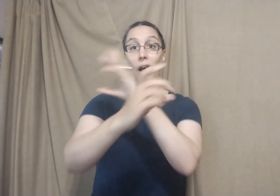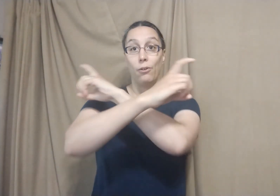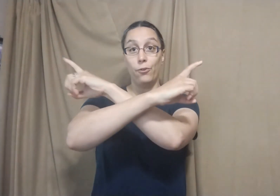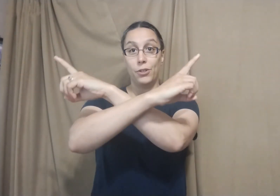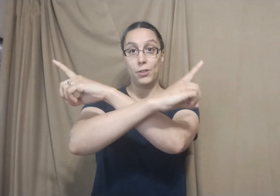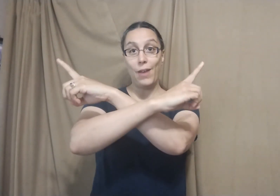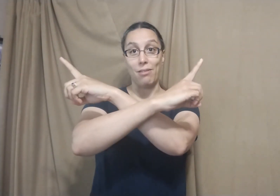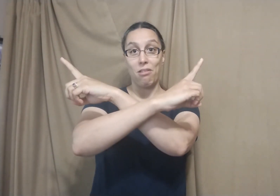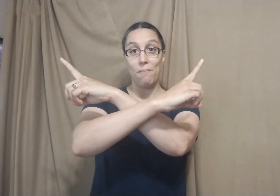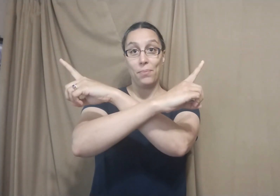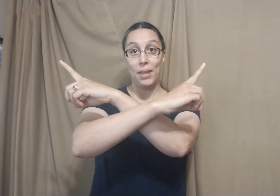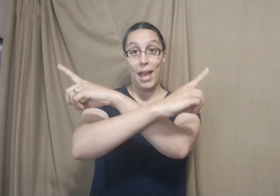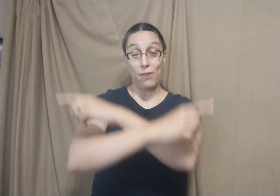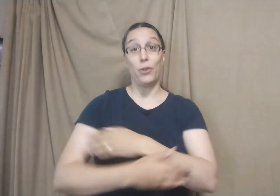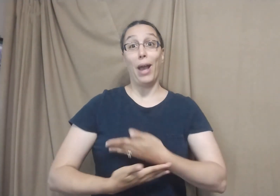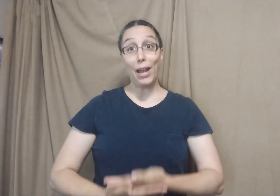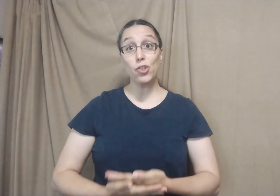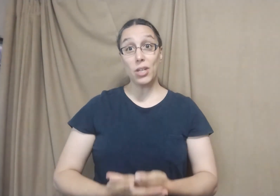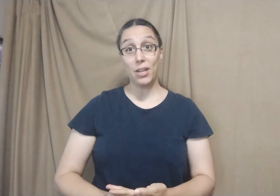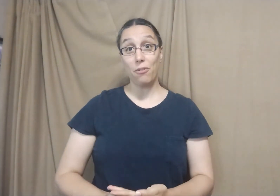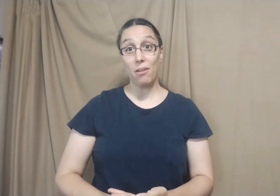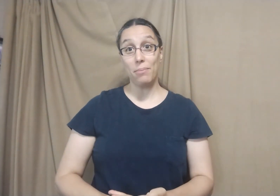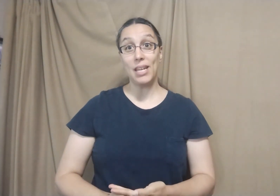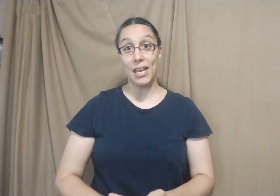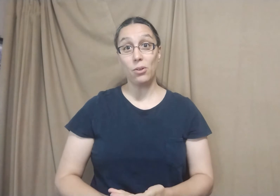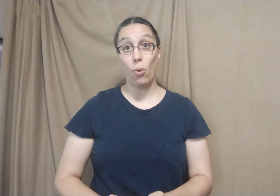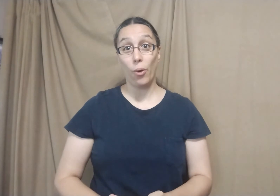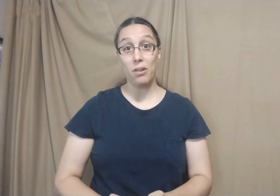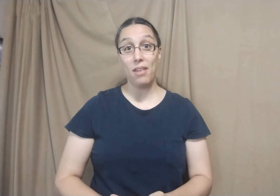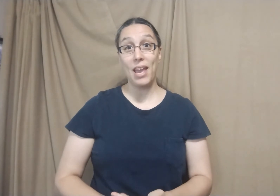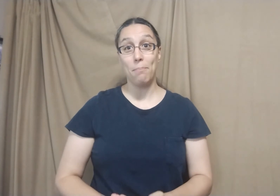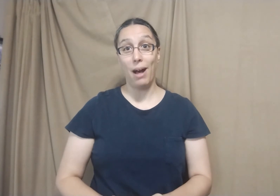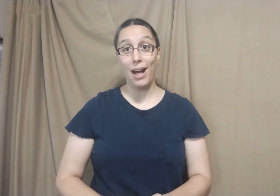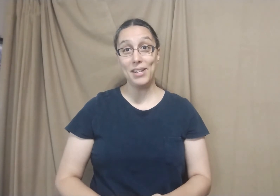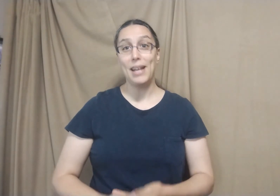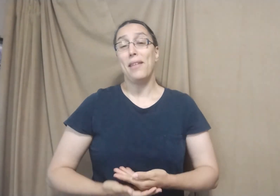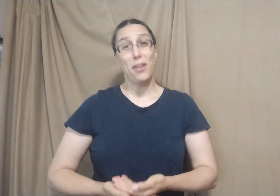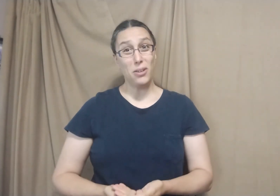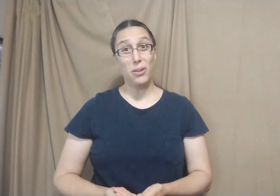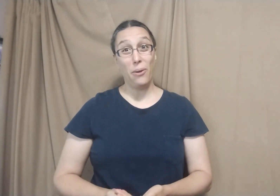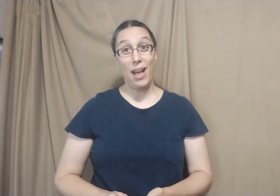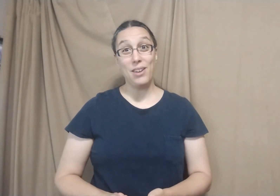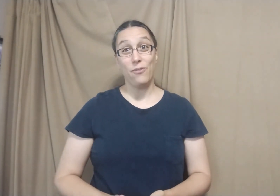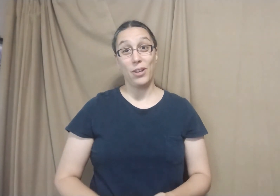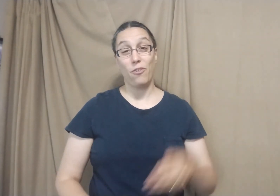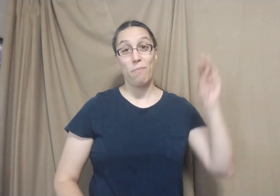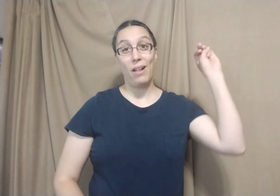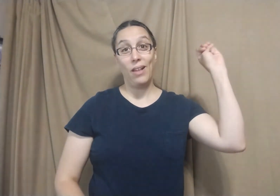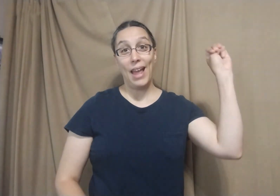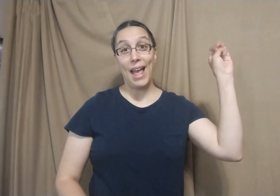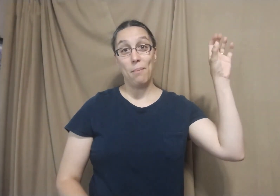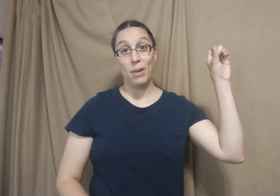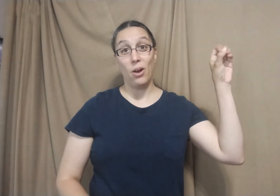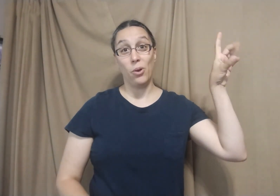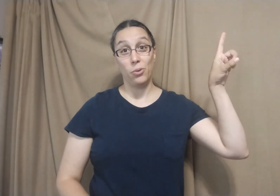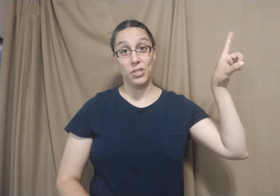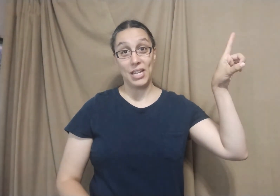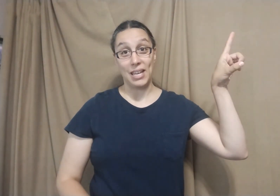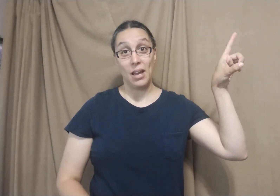of Defense. And if you actually hear somebody in court saying mod, then you can go ahead and fingerspell M-O-D.